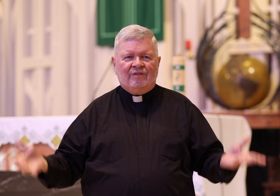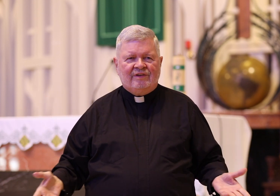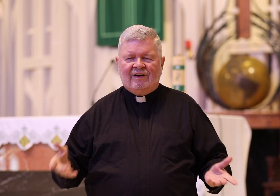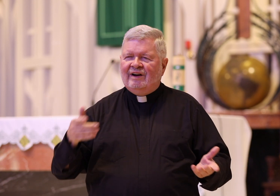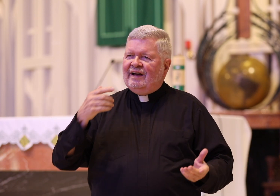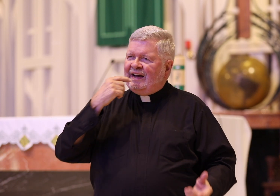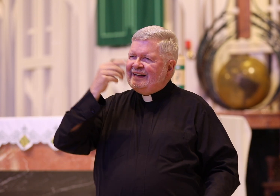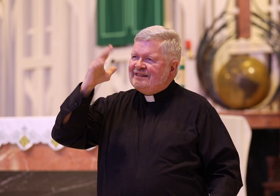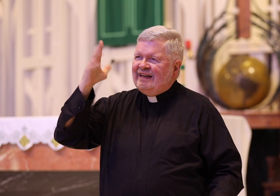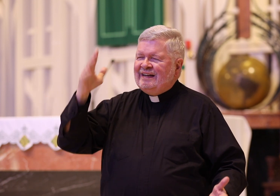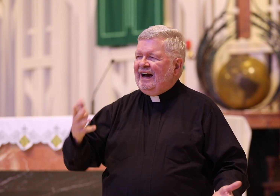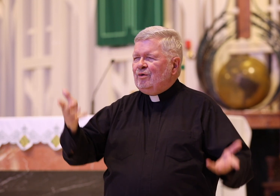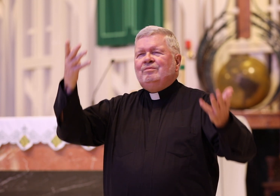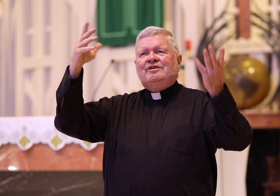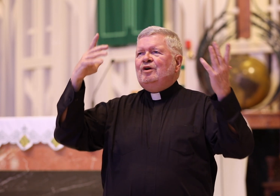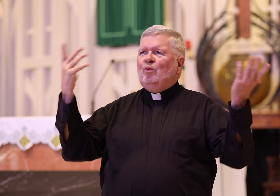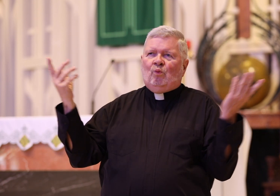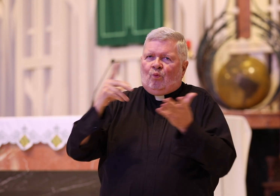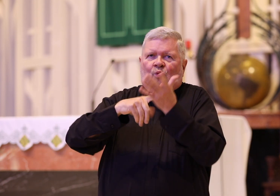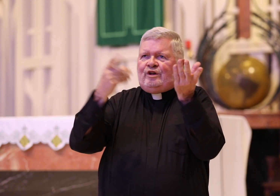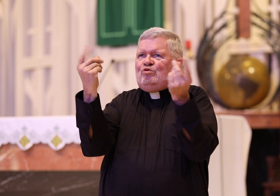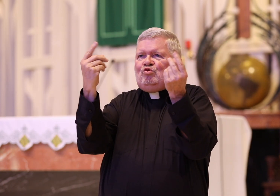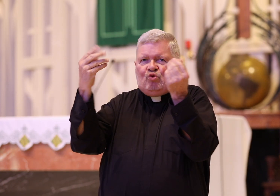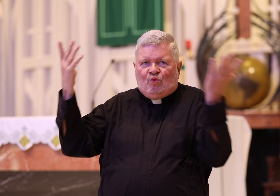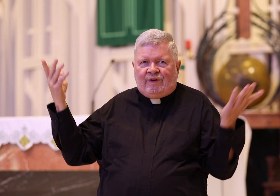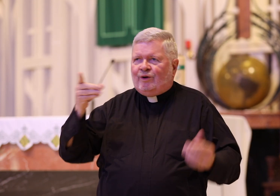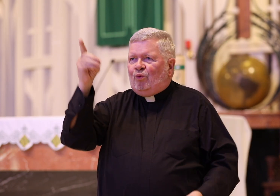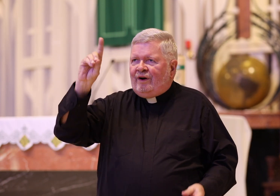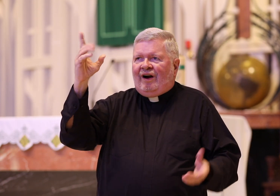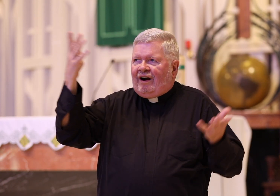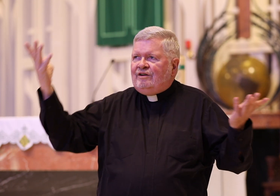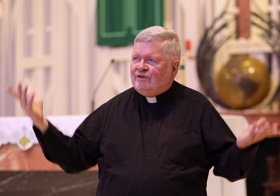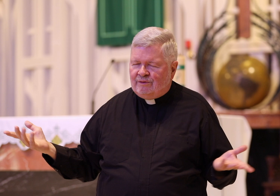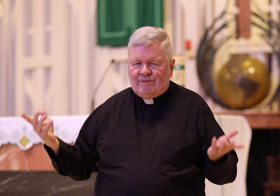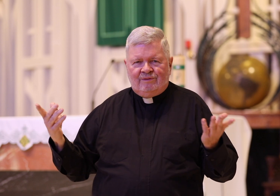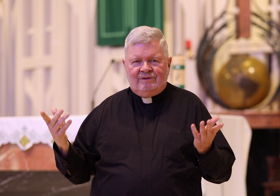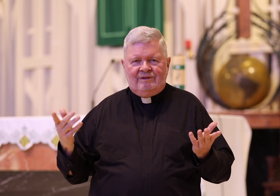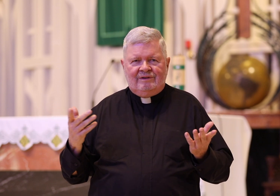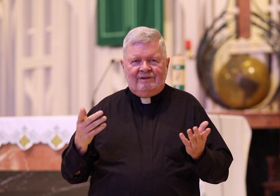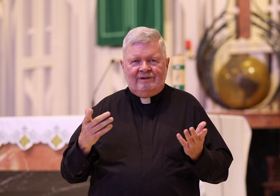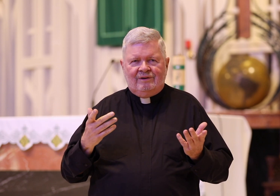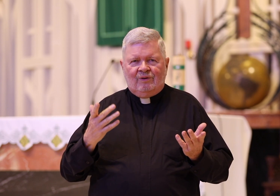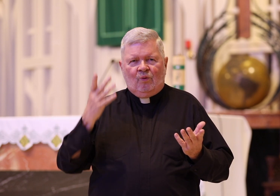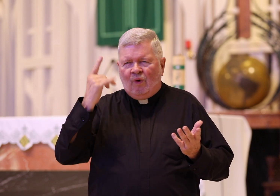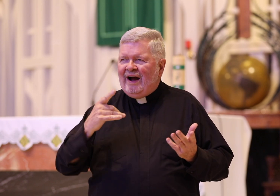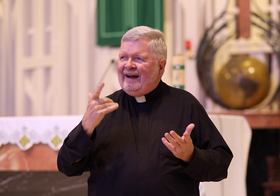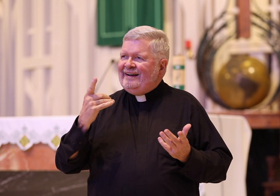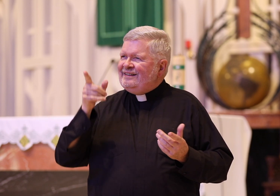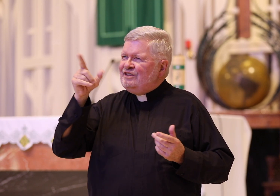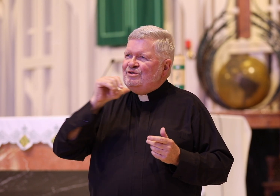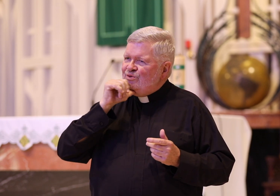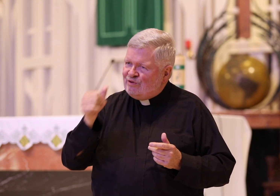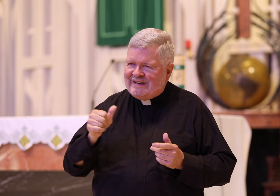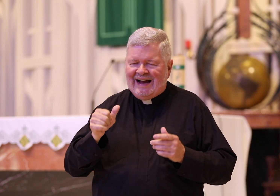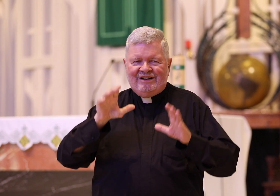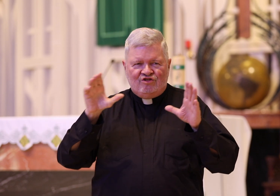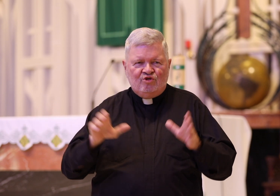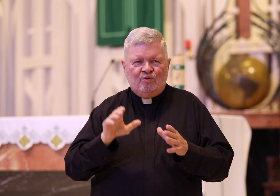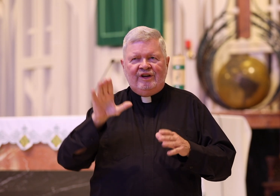there. And I say to God, what are you doing? Where are you? Why are you not doing